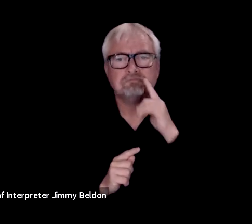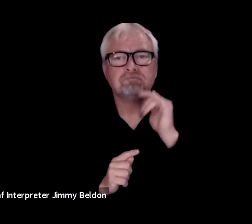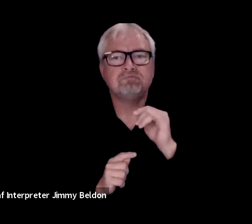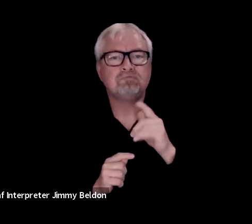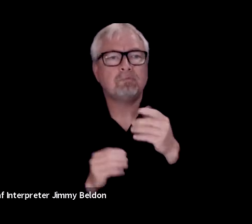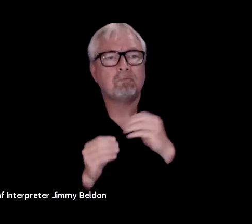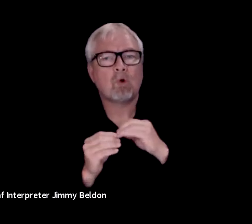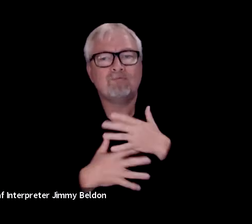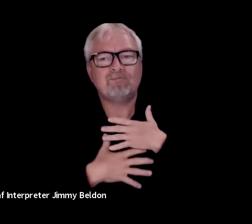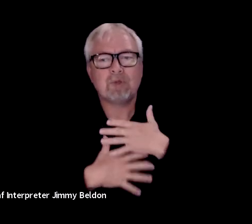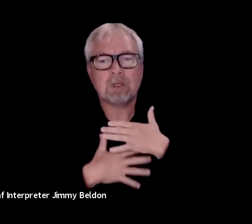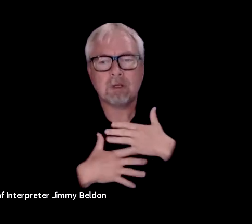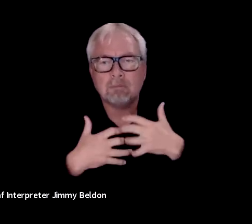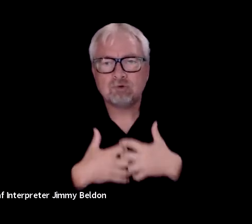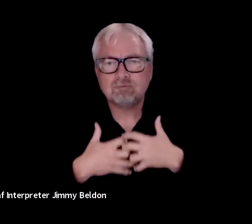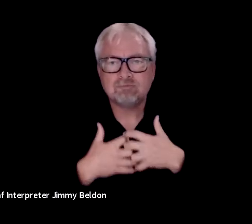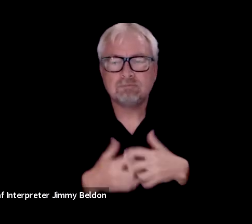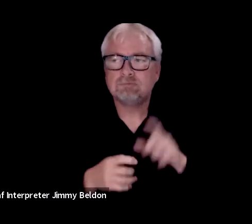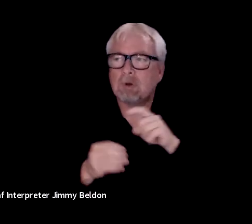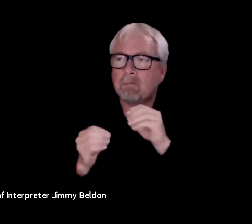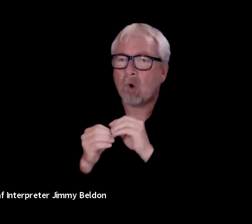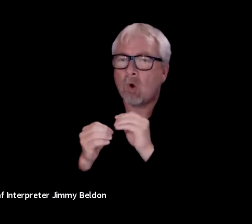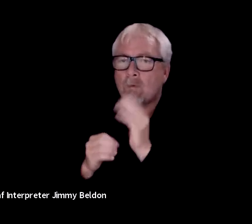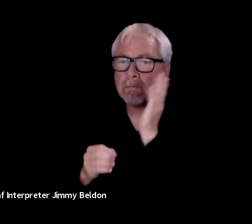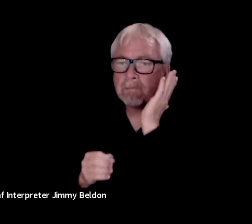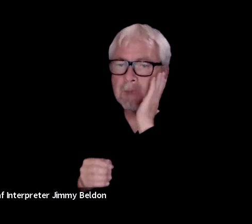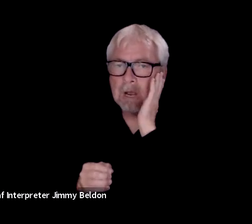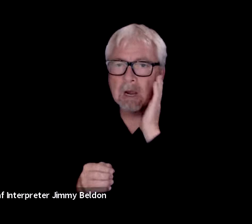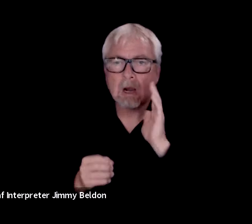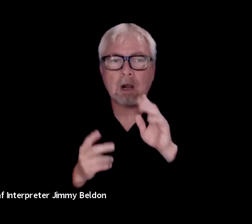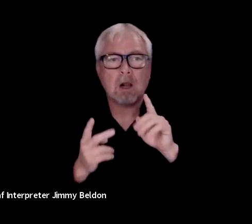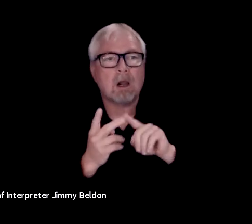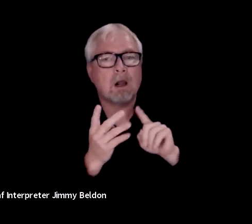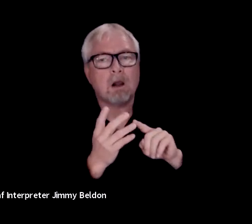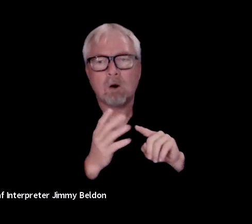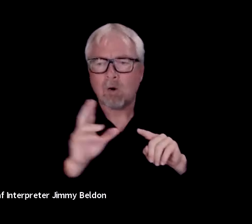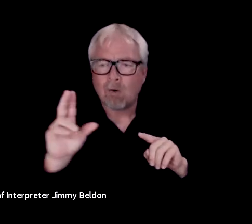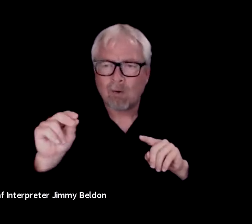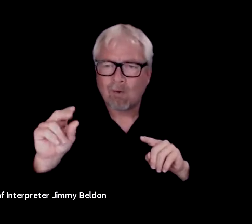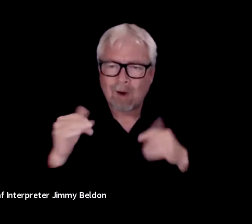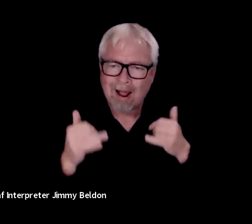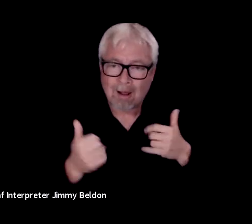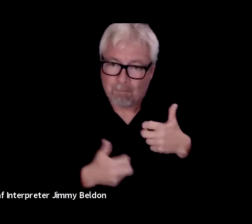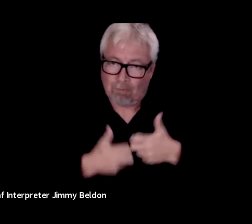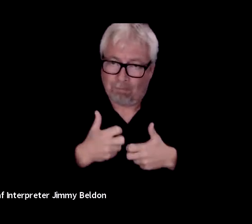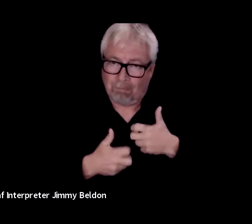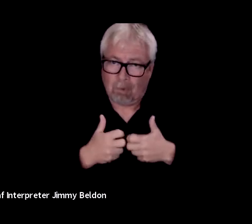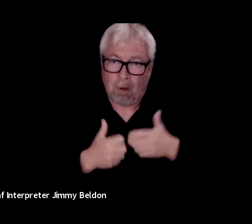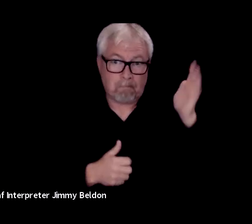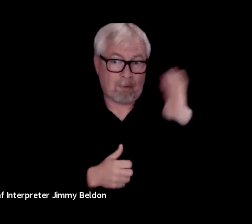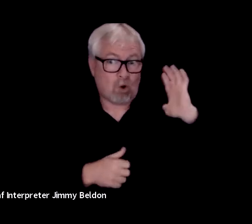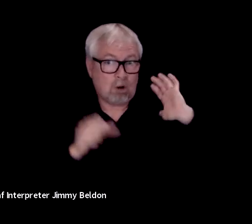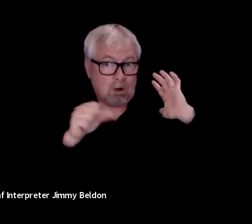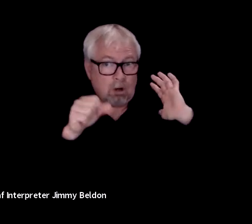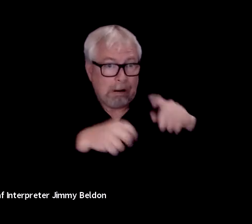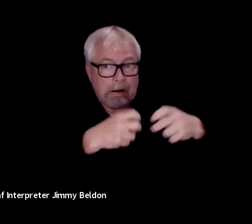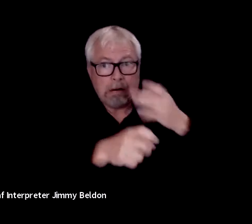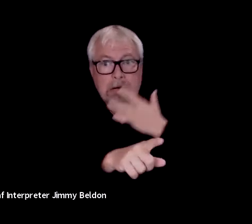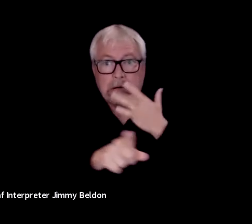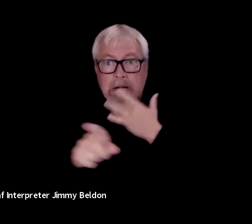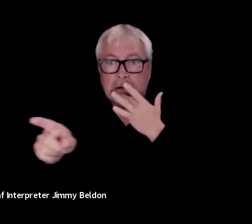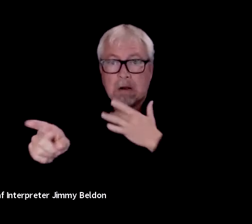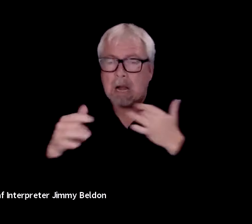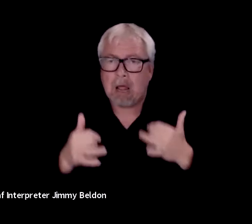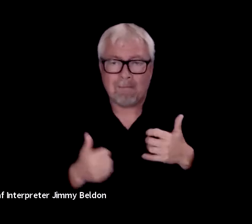critical supply question early in the pandemic. Now it's about staffing. There are fewer healthcare workers on the